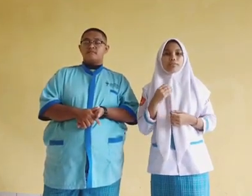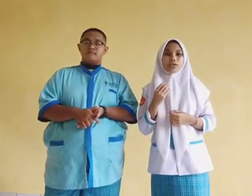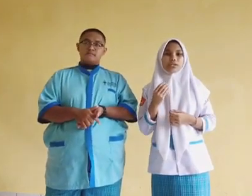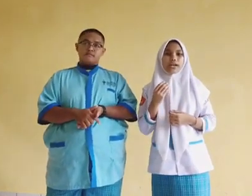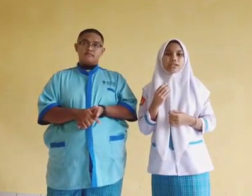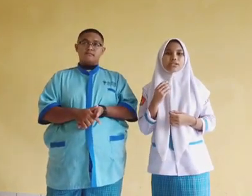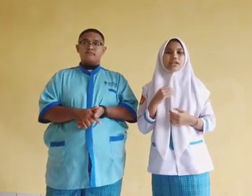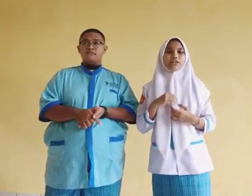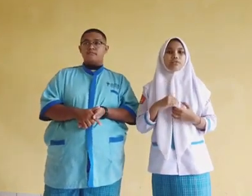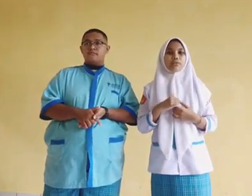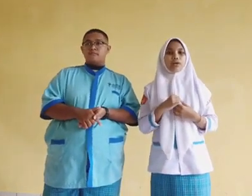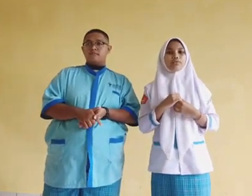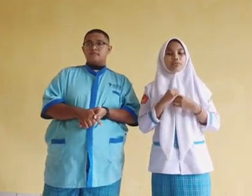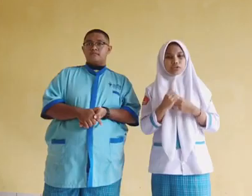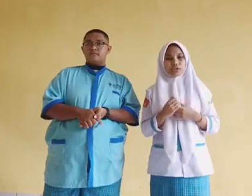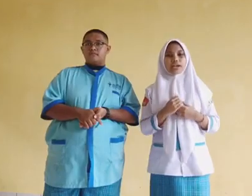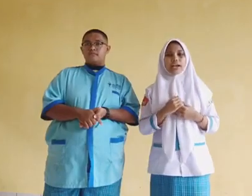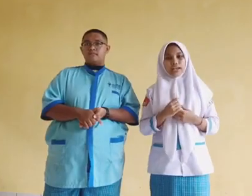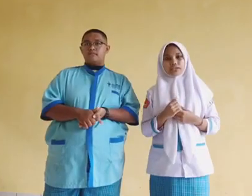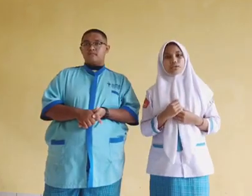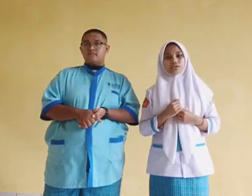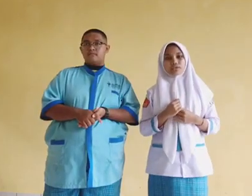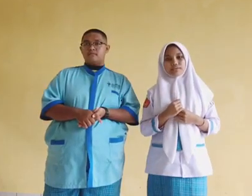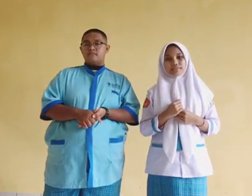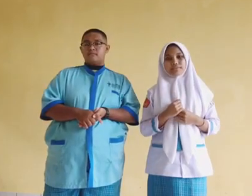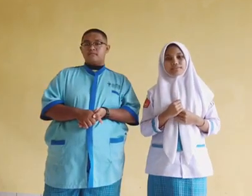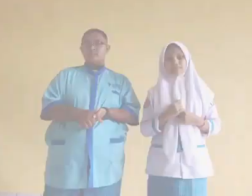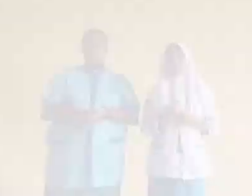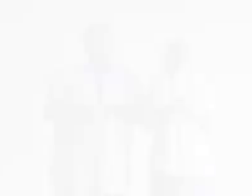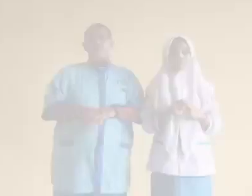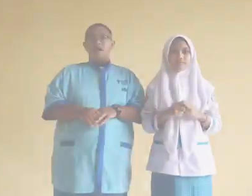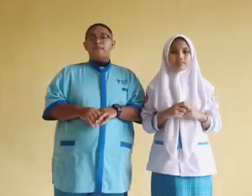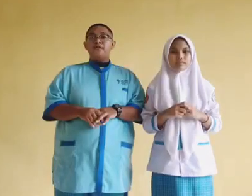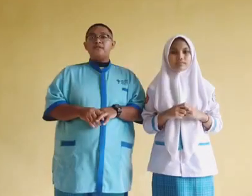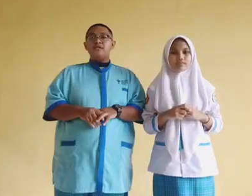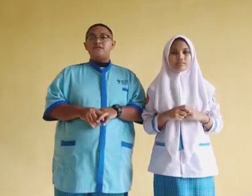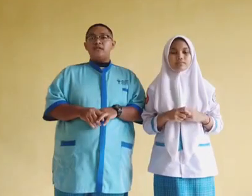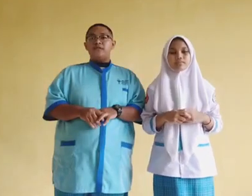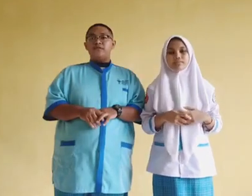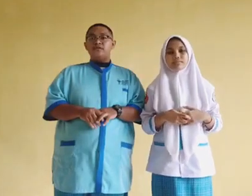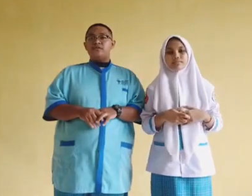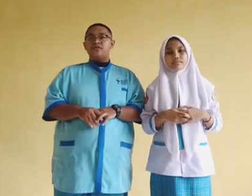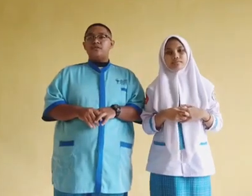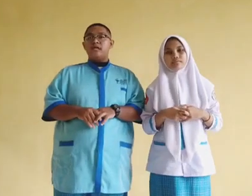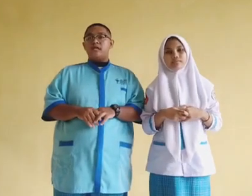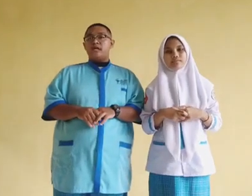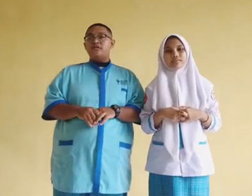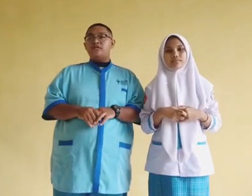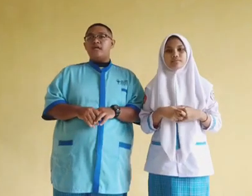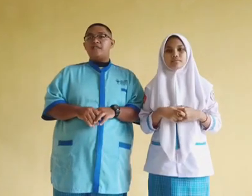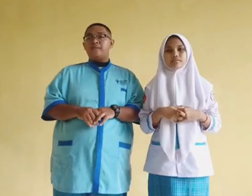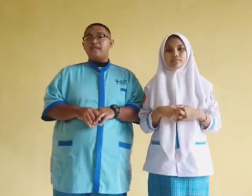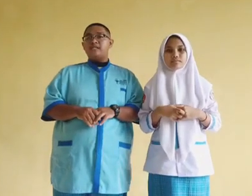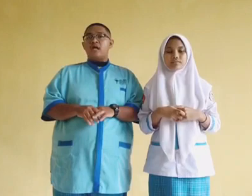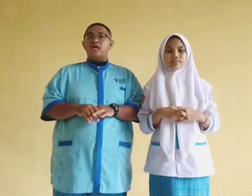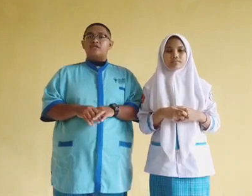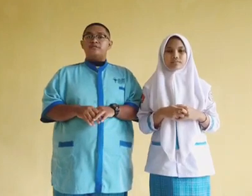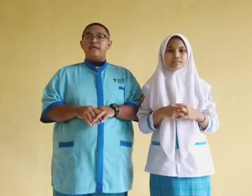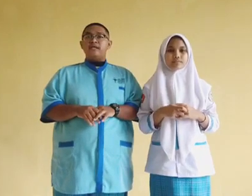produce energy in the form of protons and electrons. Protons will be fused to the oxidized phase to bathe